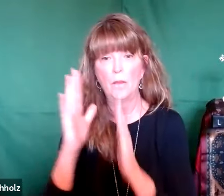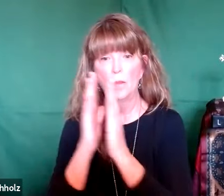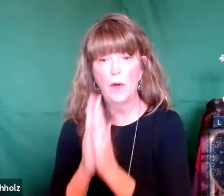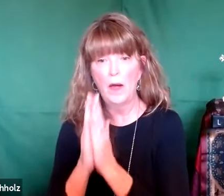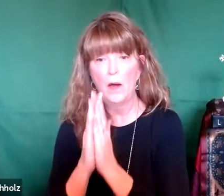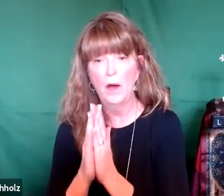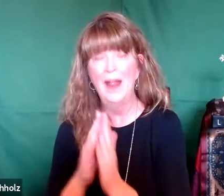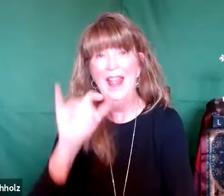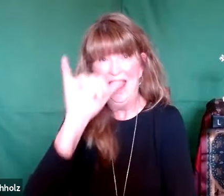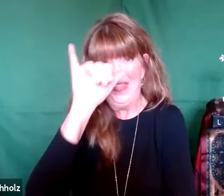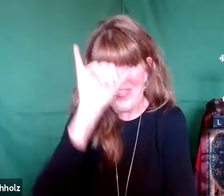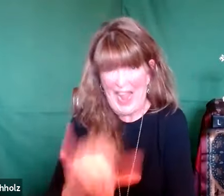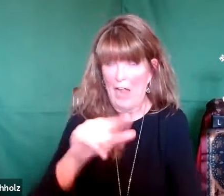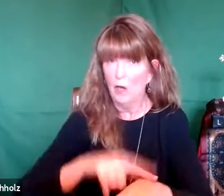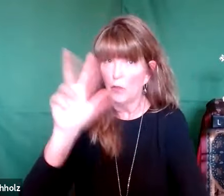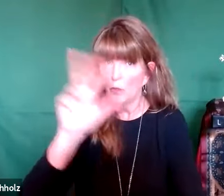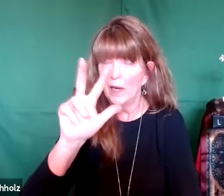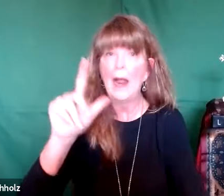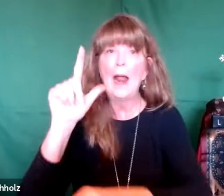And they deem it the hour of prayer.